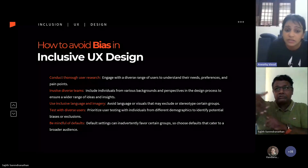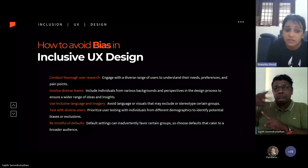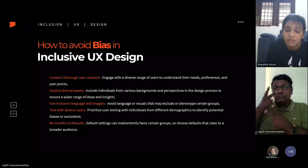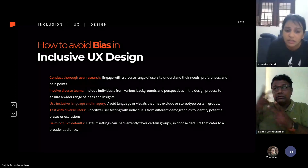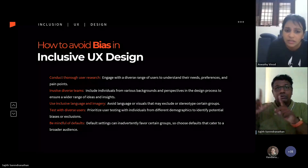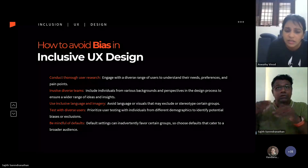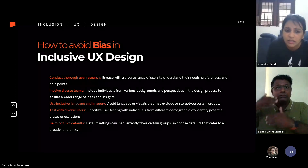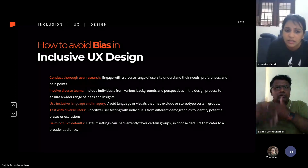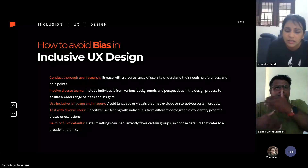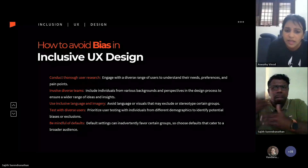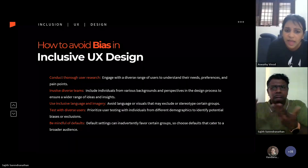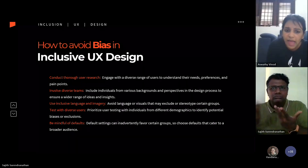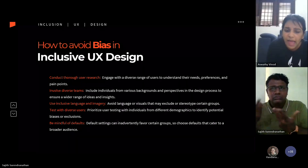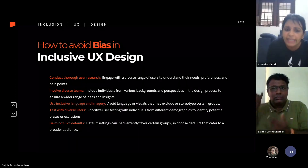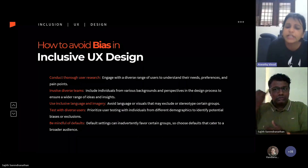backgrounds,